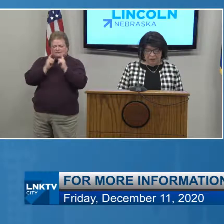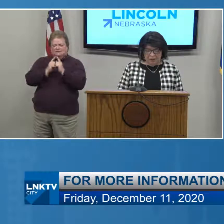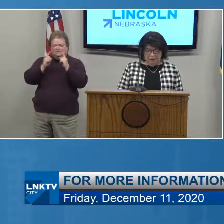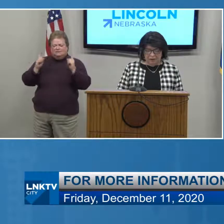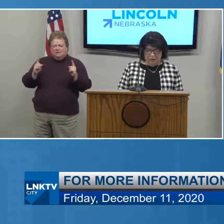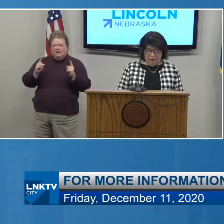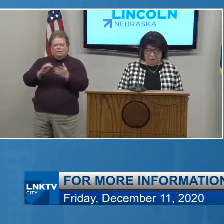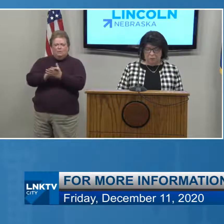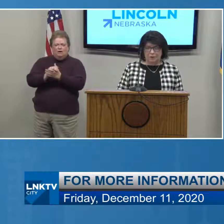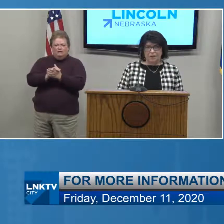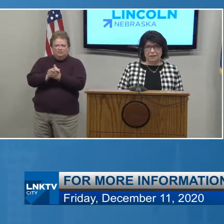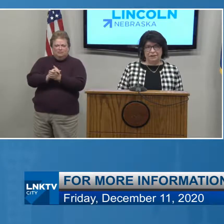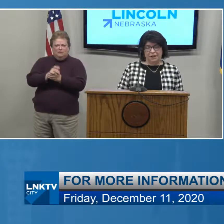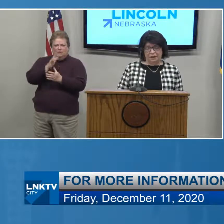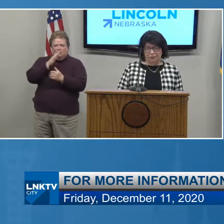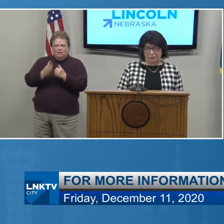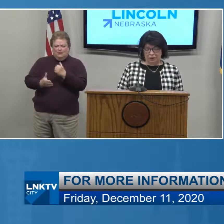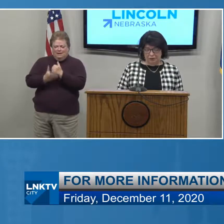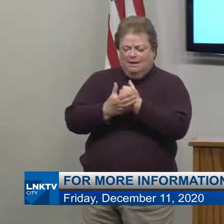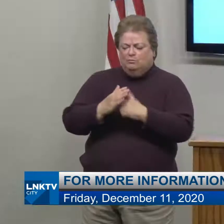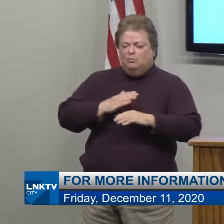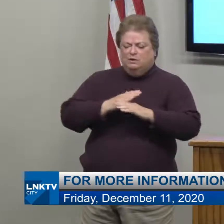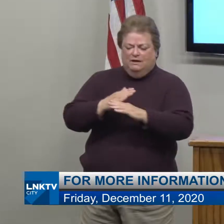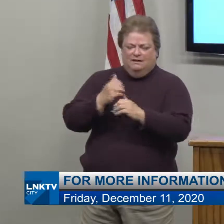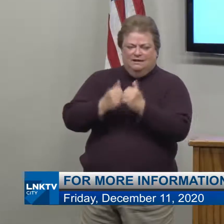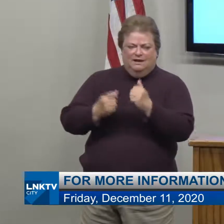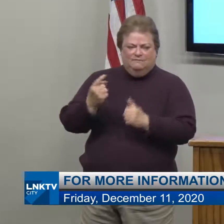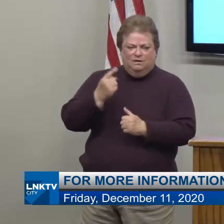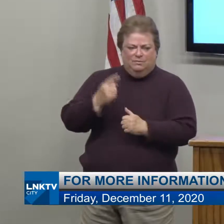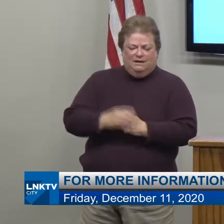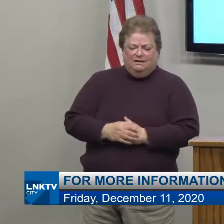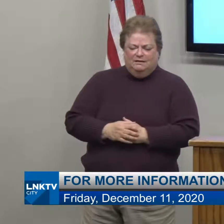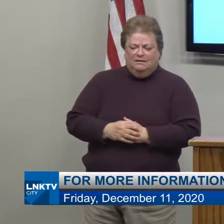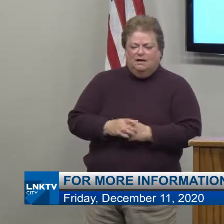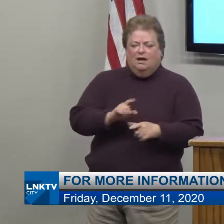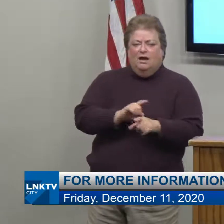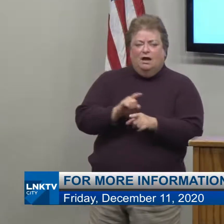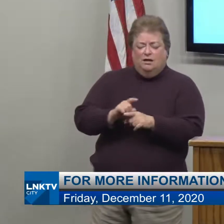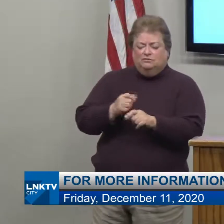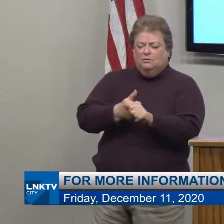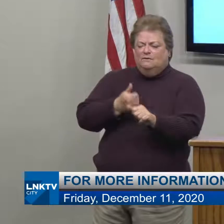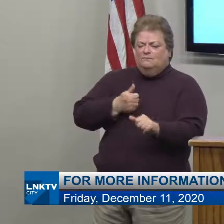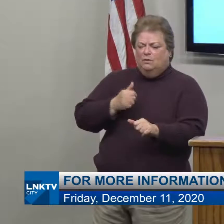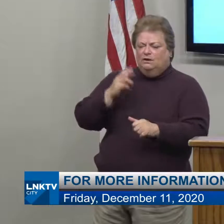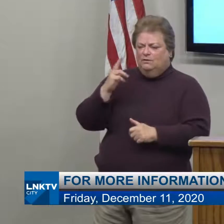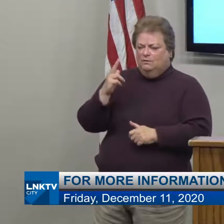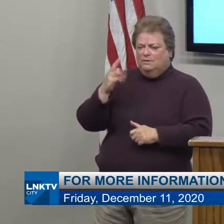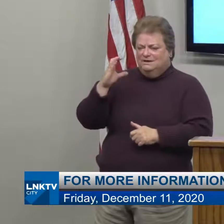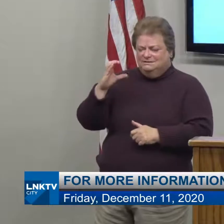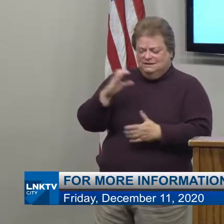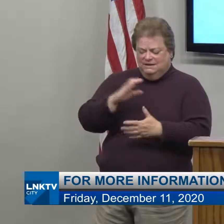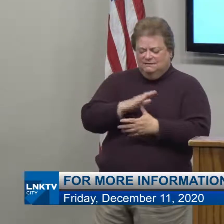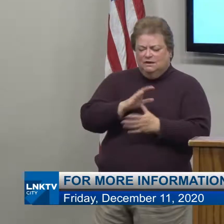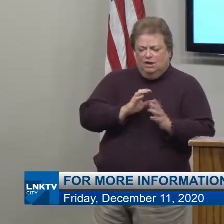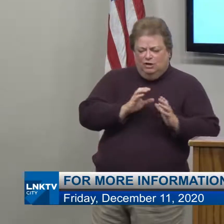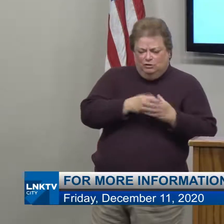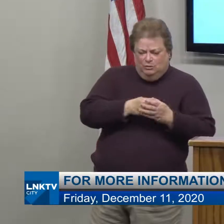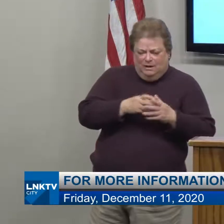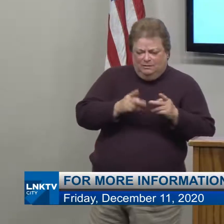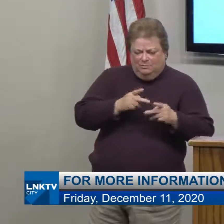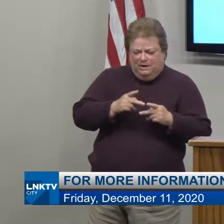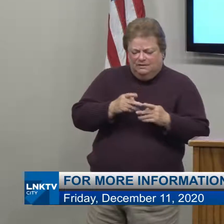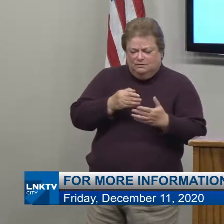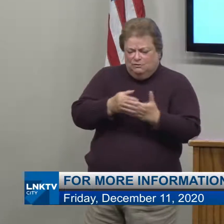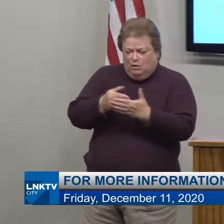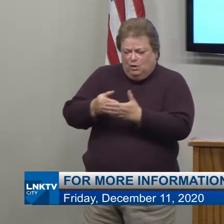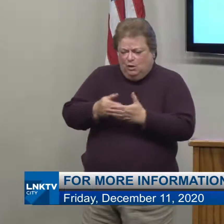your hand help protect everyone. So does avoiding the 3 C's: crowded places, close contact, and